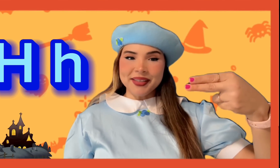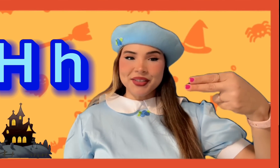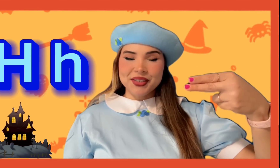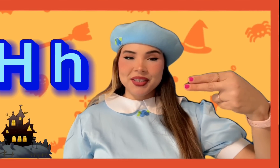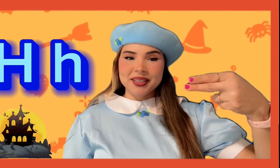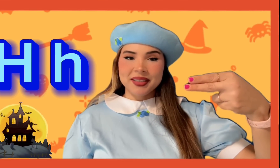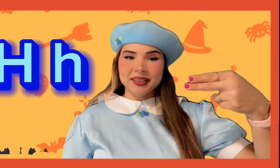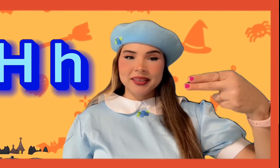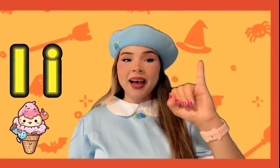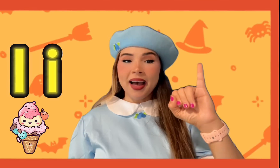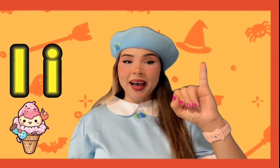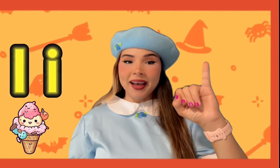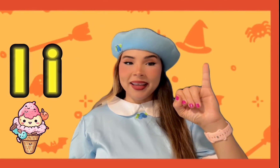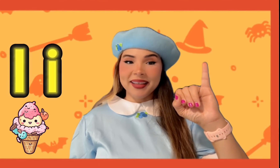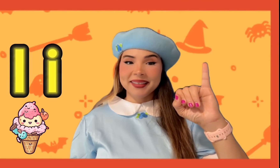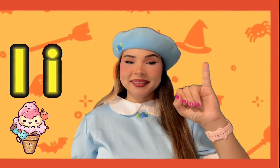H. I,